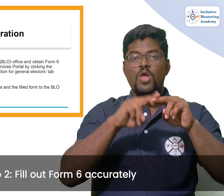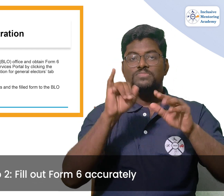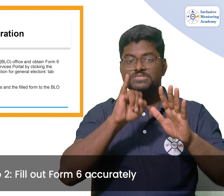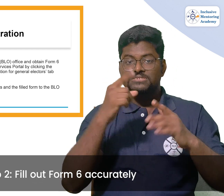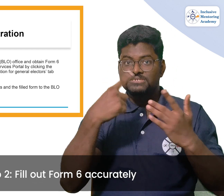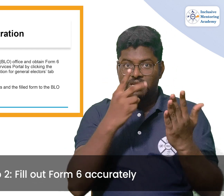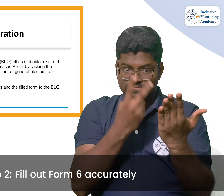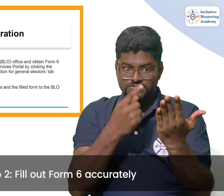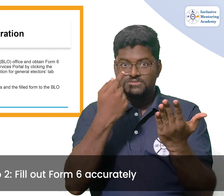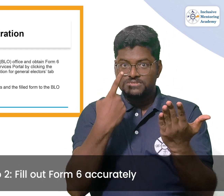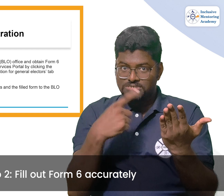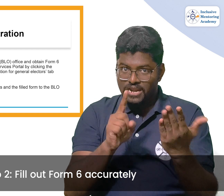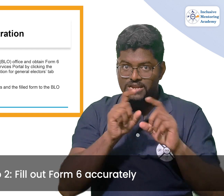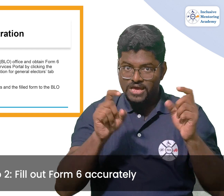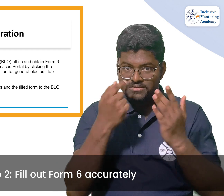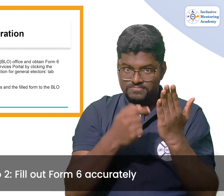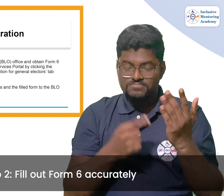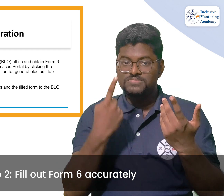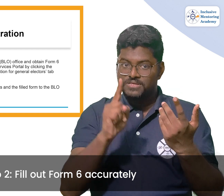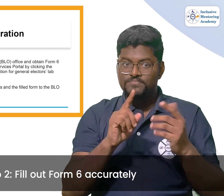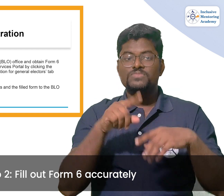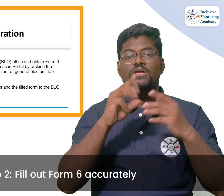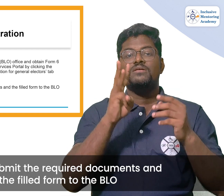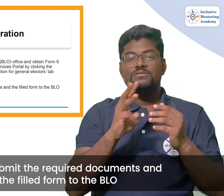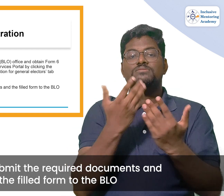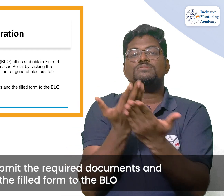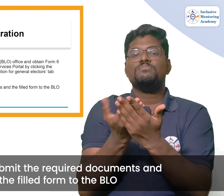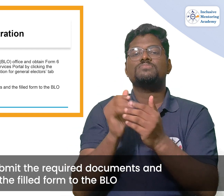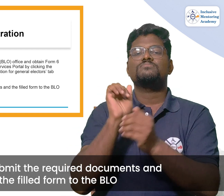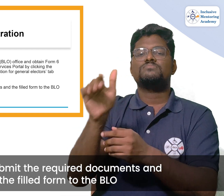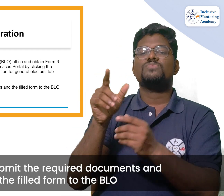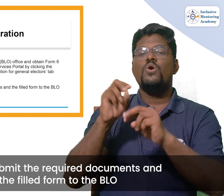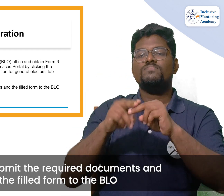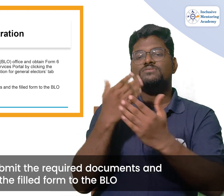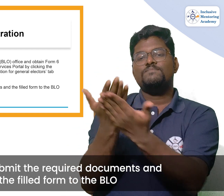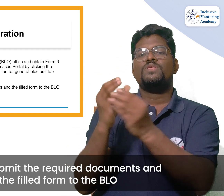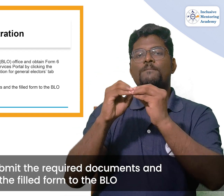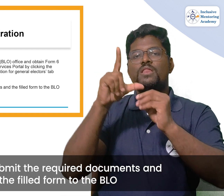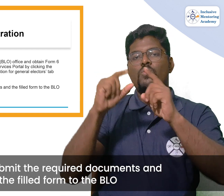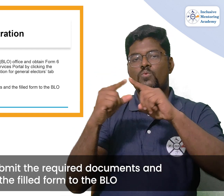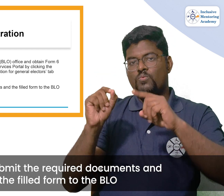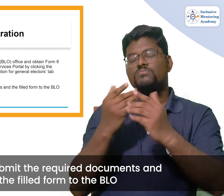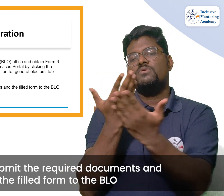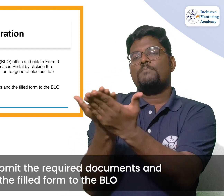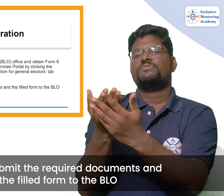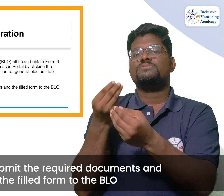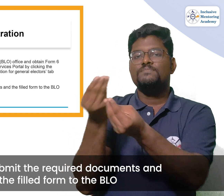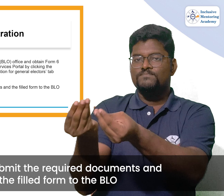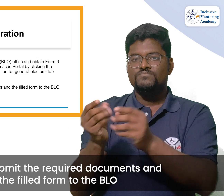Fill out Form 6 accurately. Step 3. Submit the required documents and the filled form to the BLO.